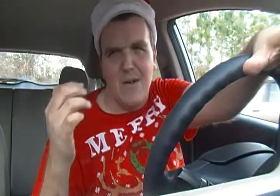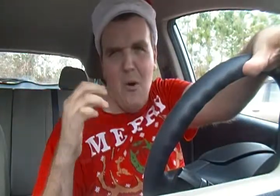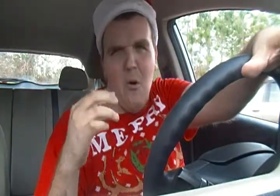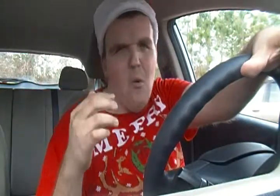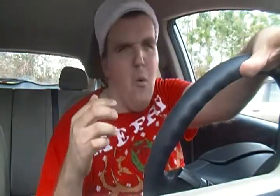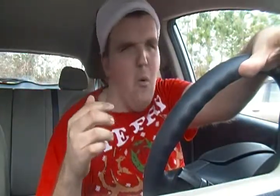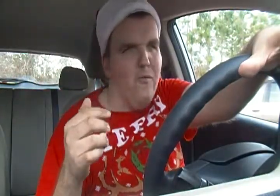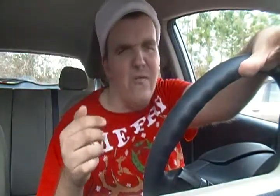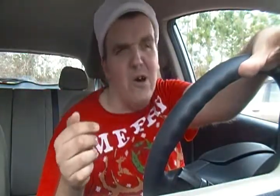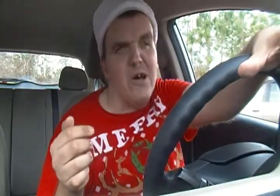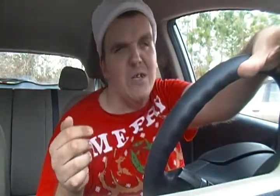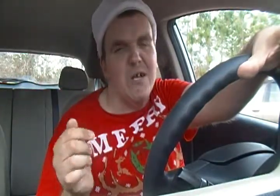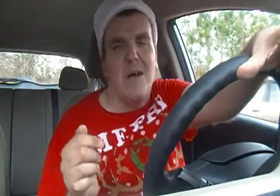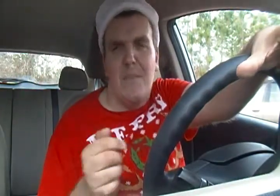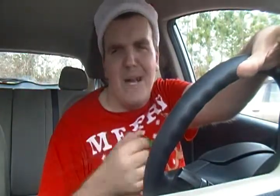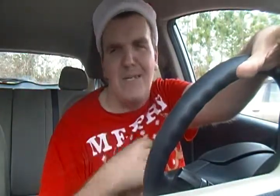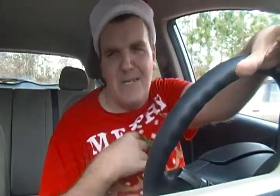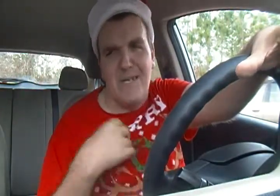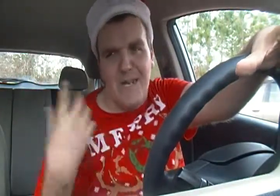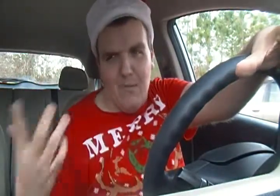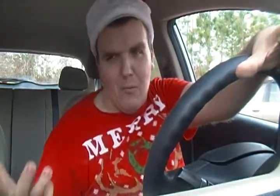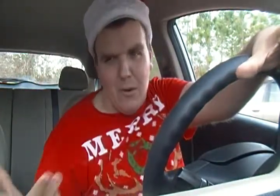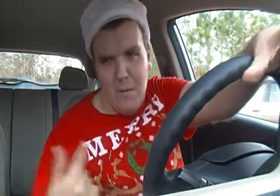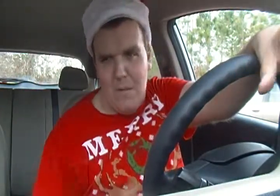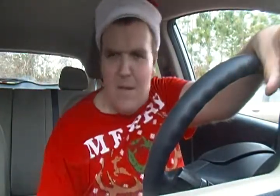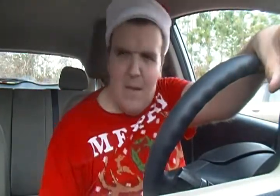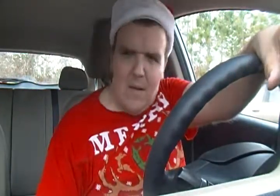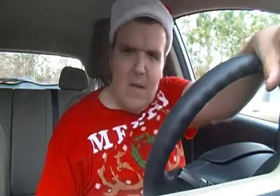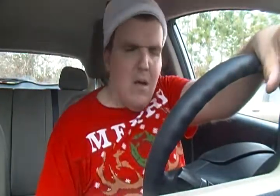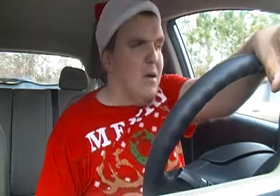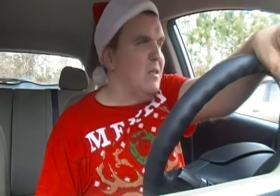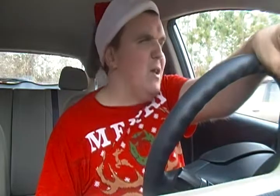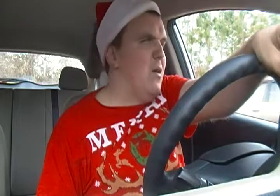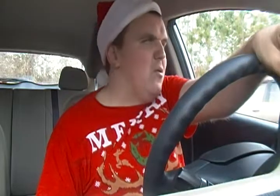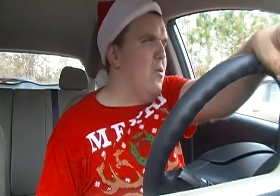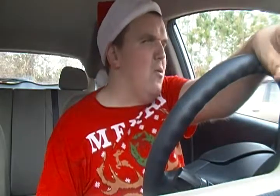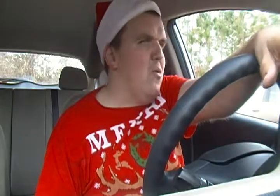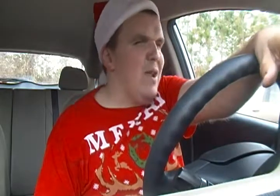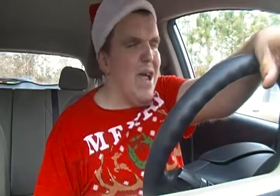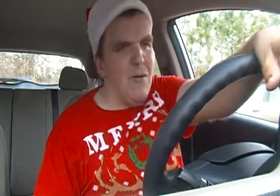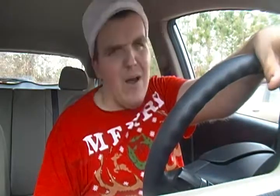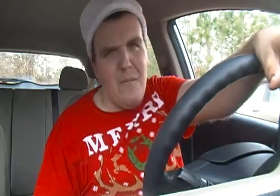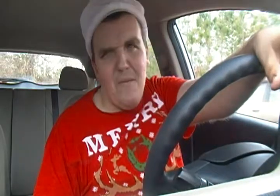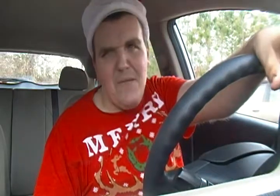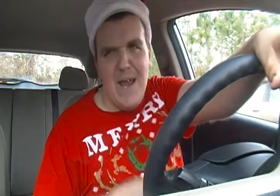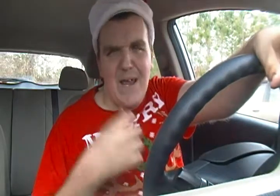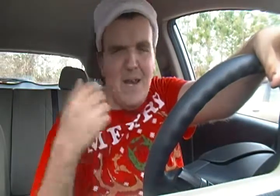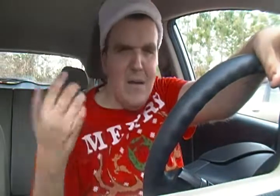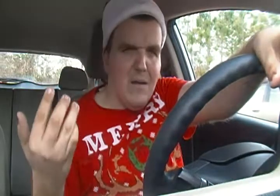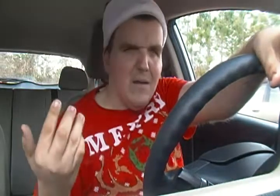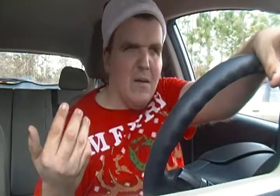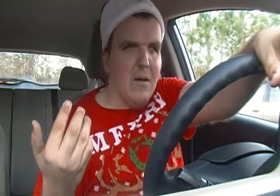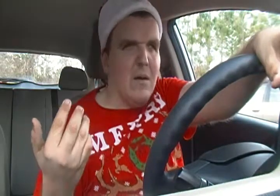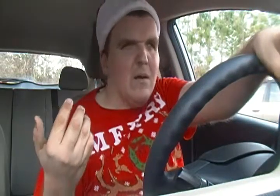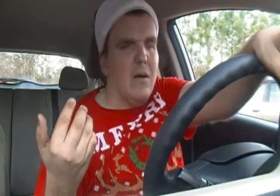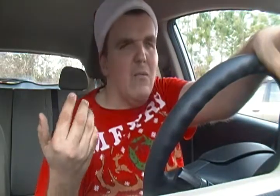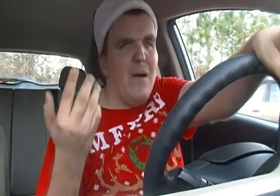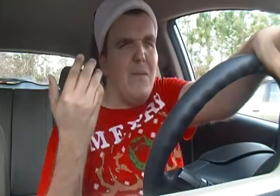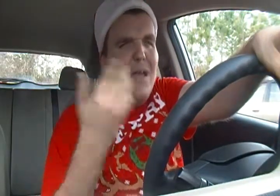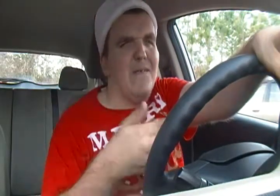says oh fudge but he actually says the f word so yeah ralph they end ralphie